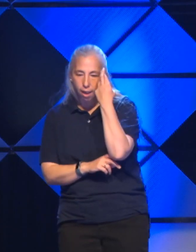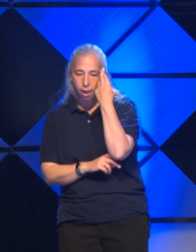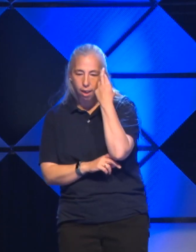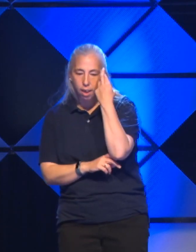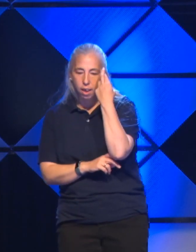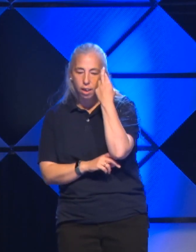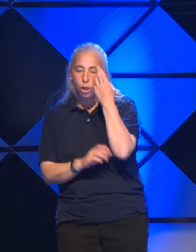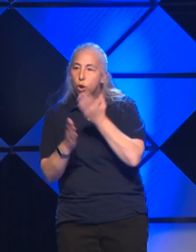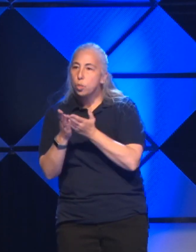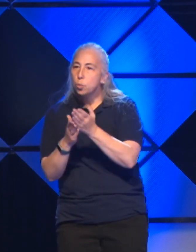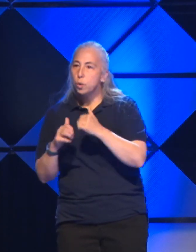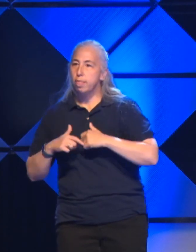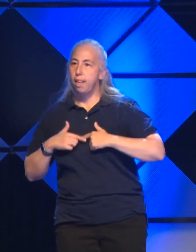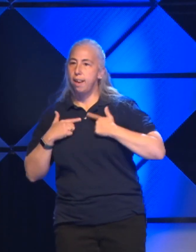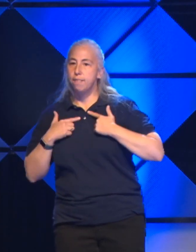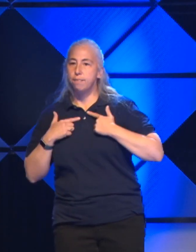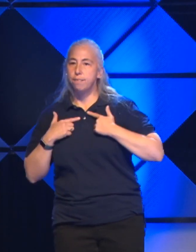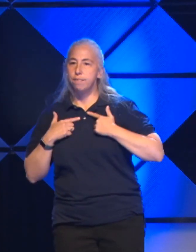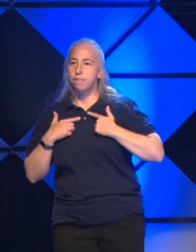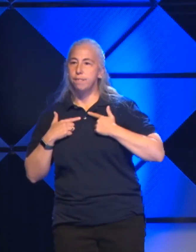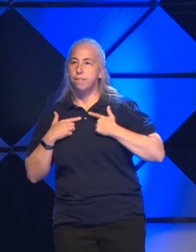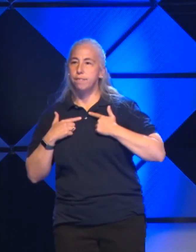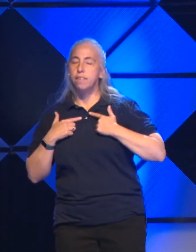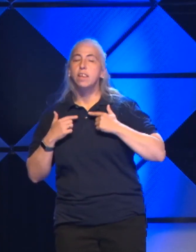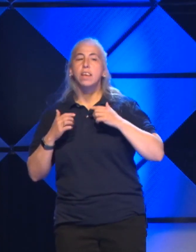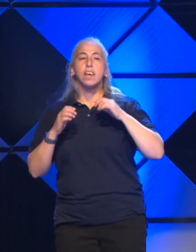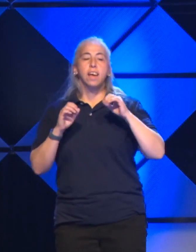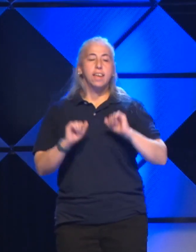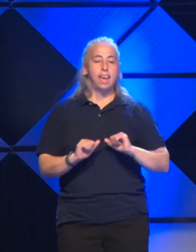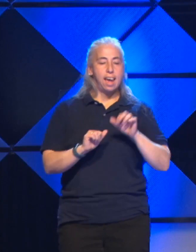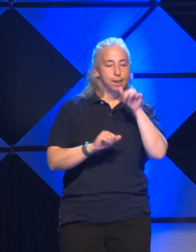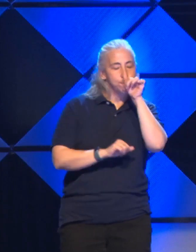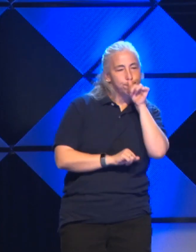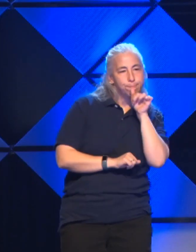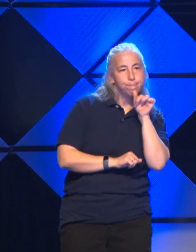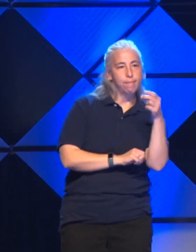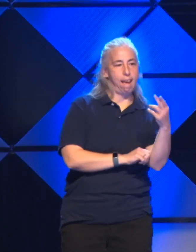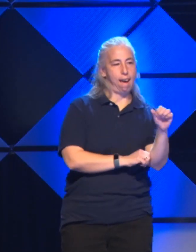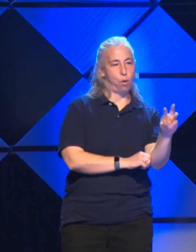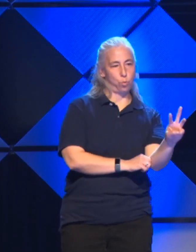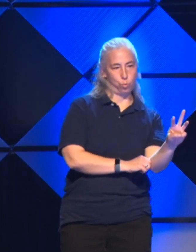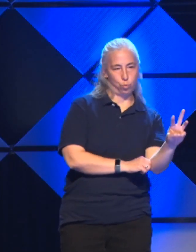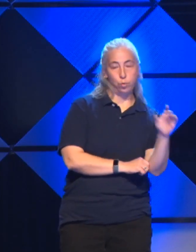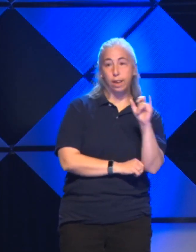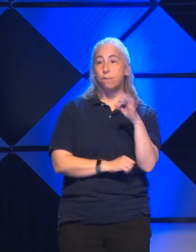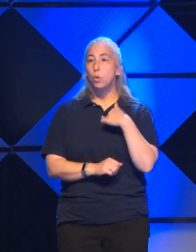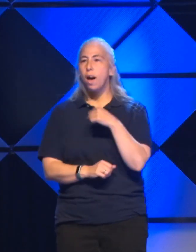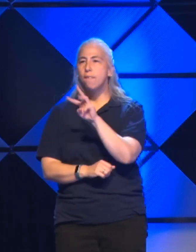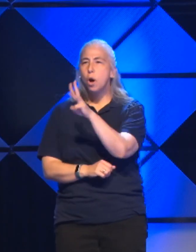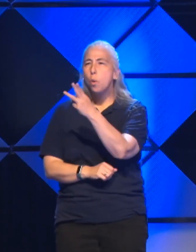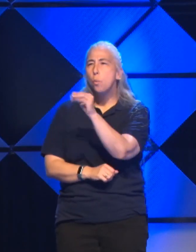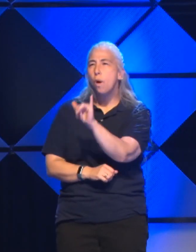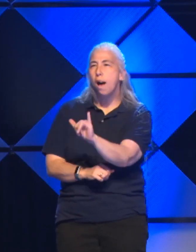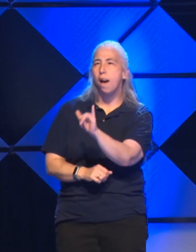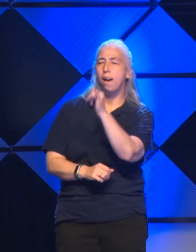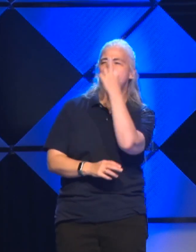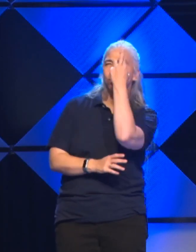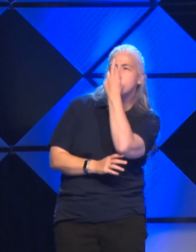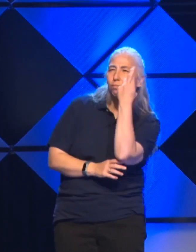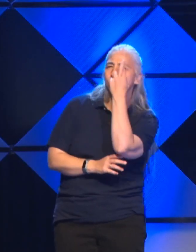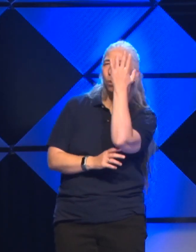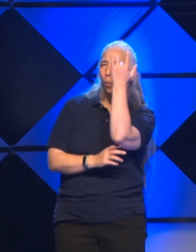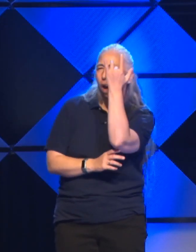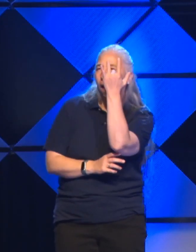almost any how. He who has a why in life can bear